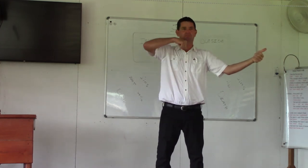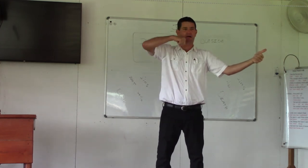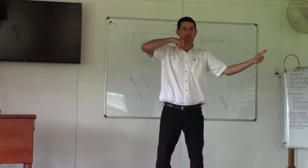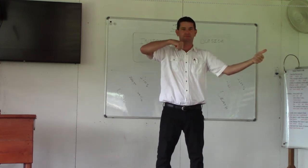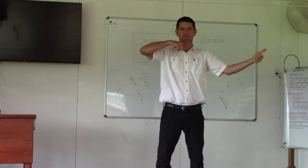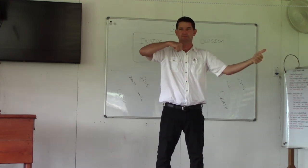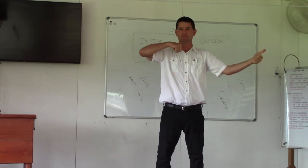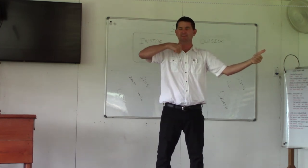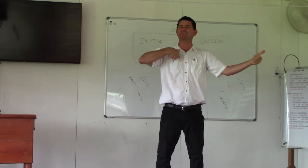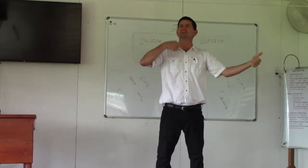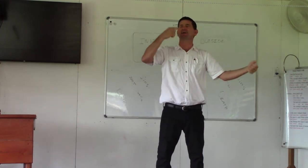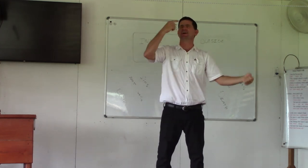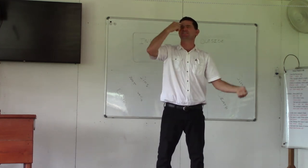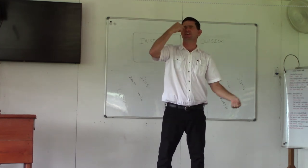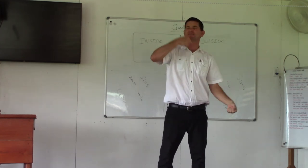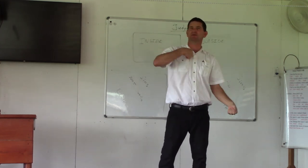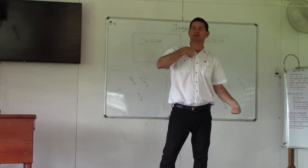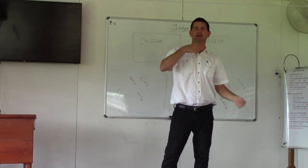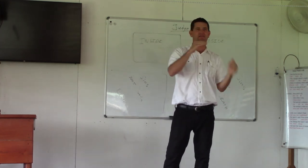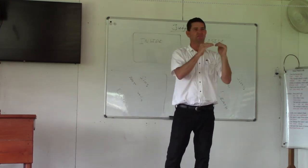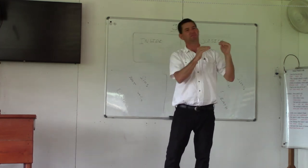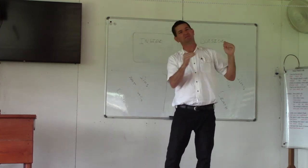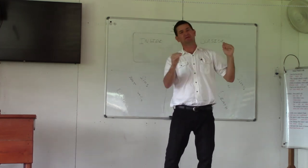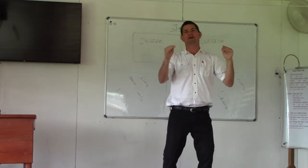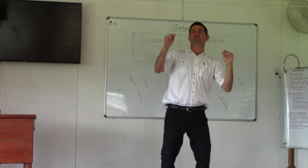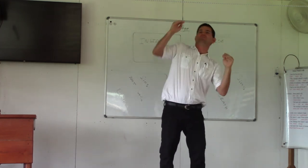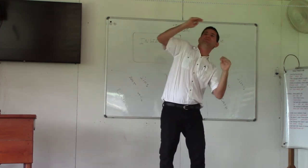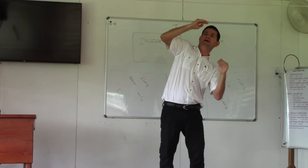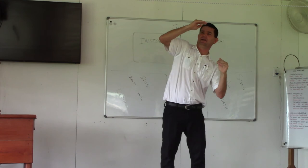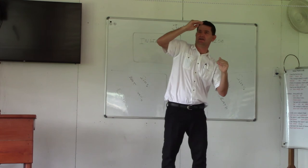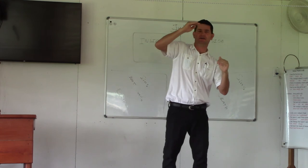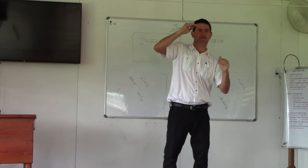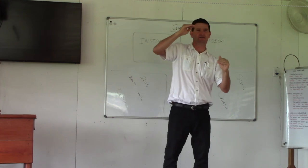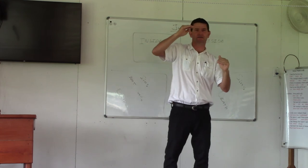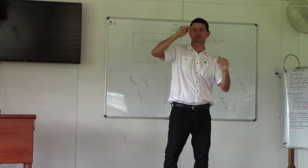proud. I think me better.